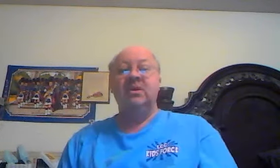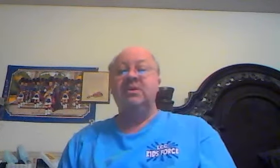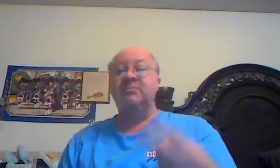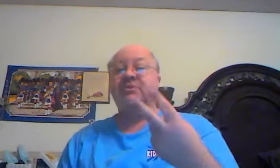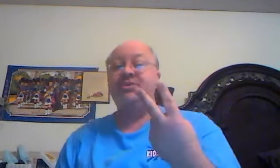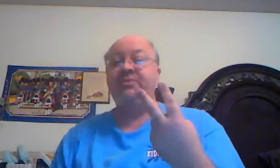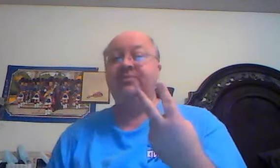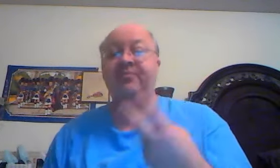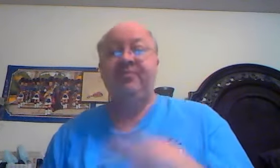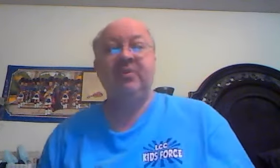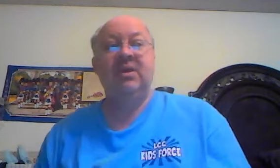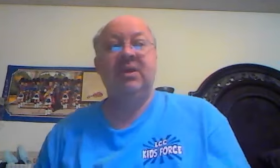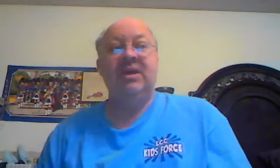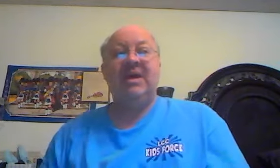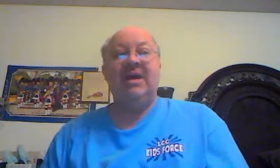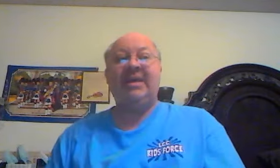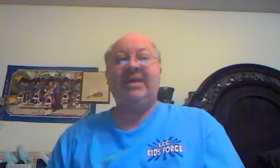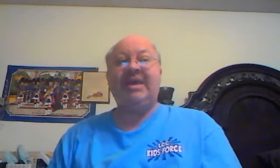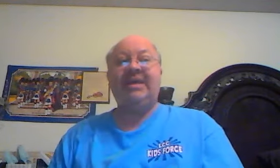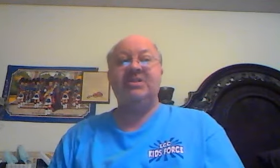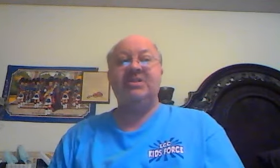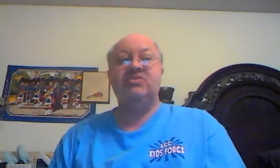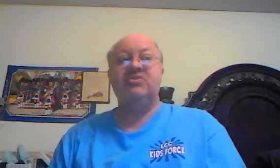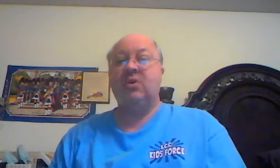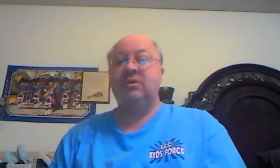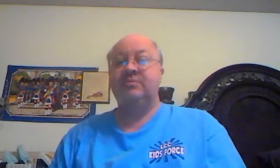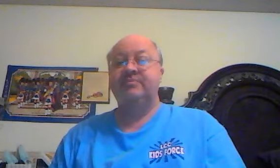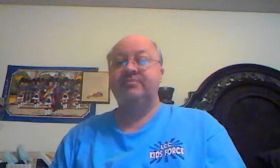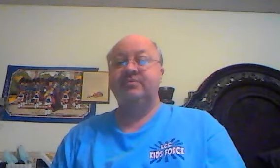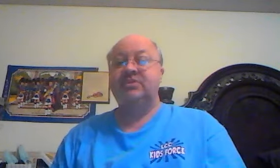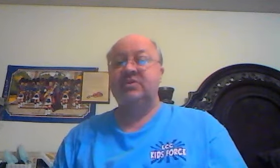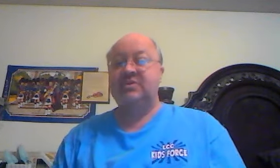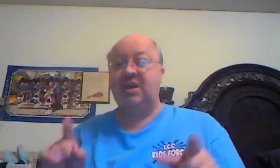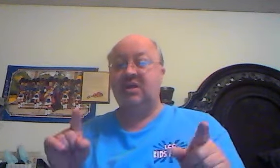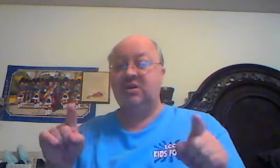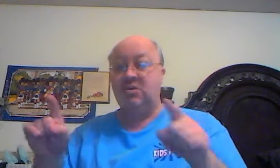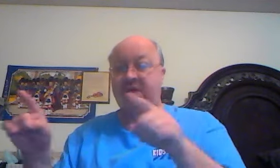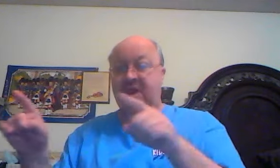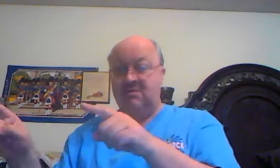number 2. I can't get to the store. So you'll say, go there,